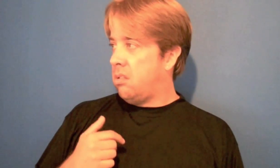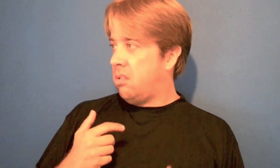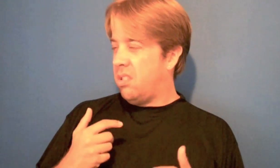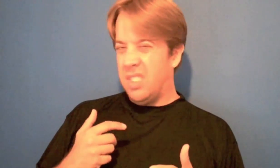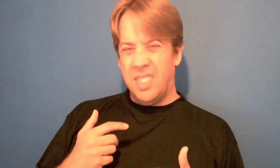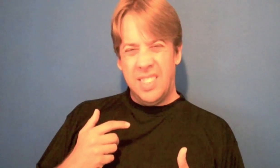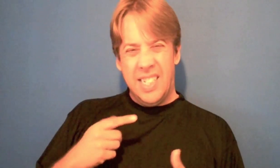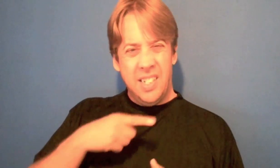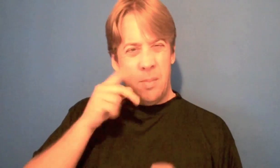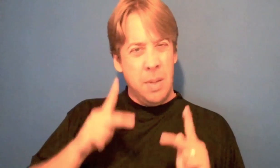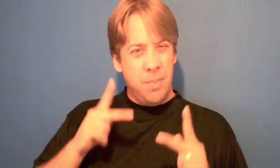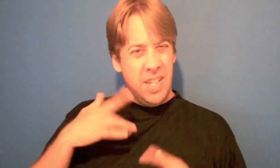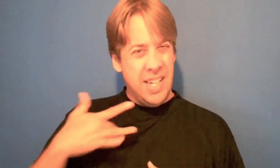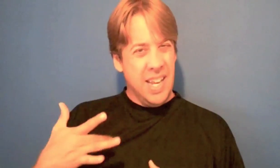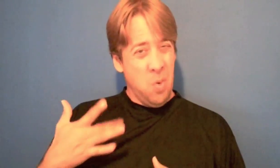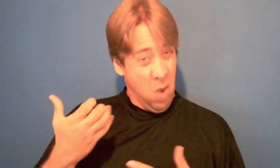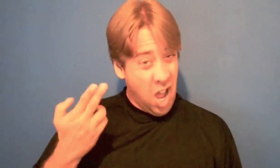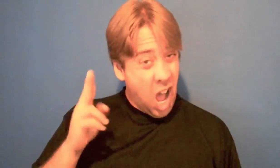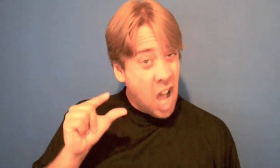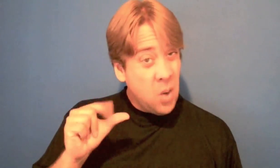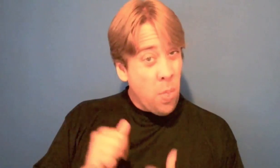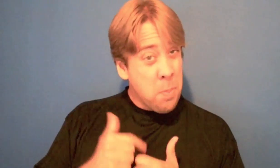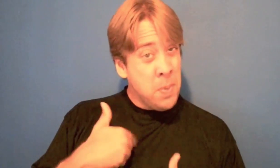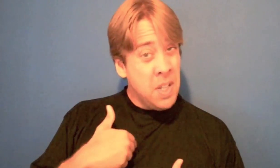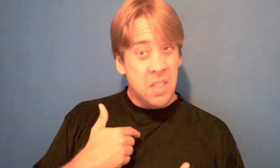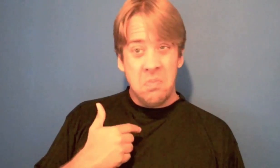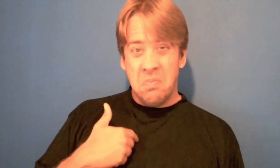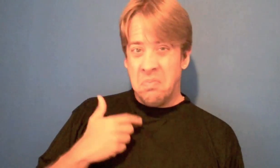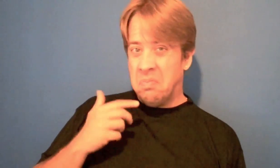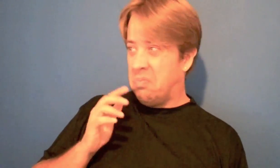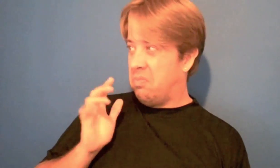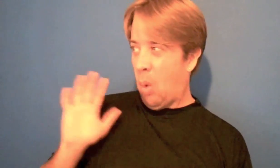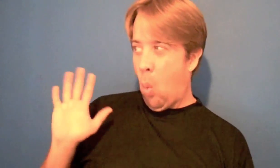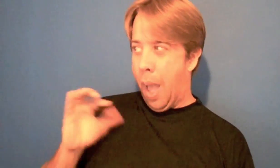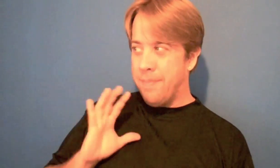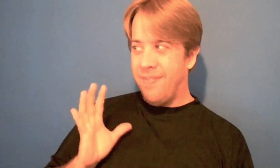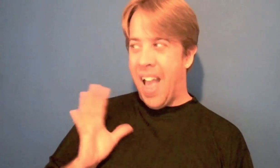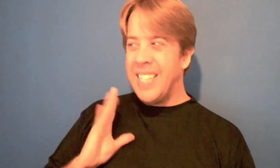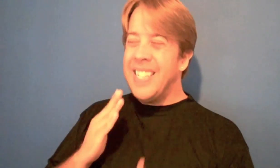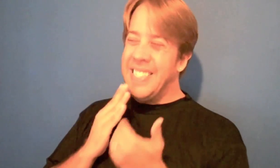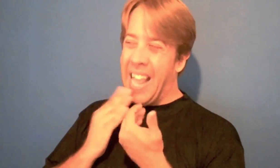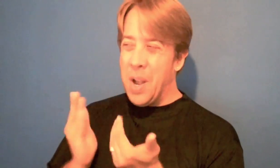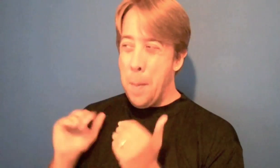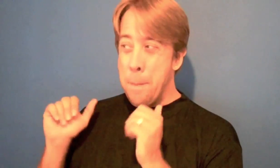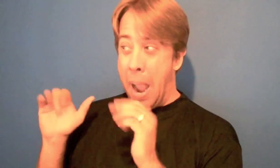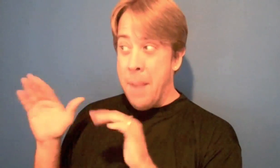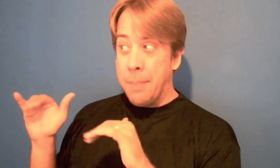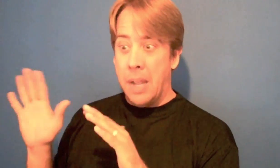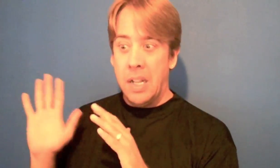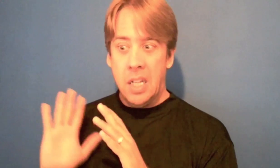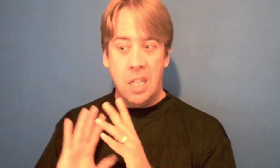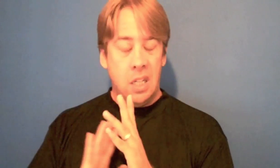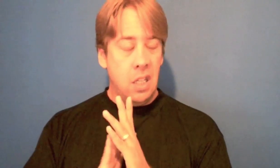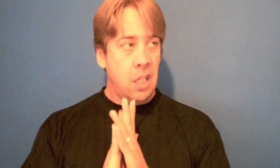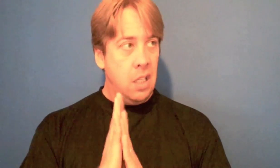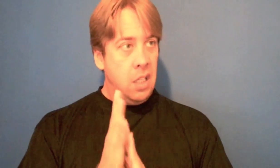hug. What kind of hearing people are these? They want to hug me? No, I'm fine. Back